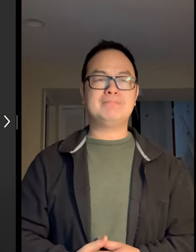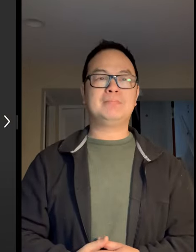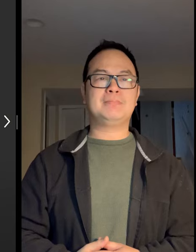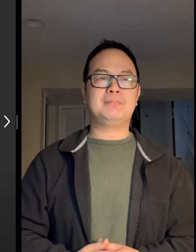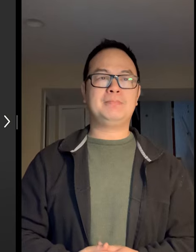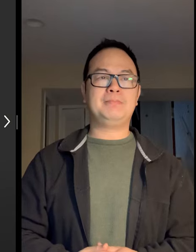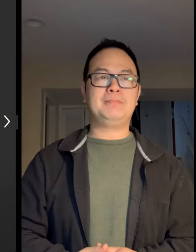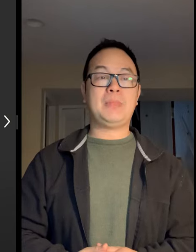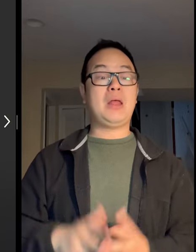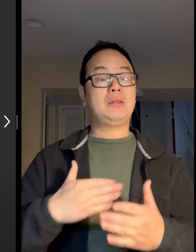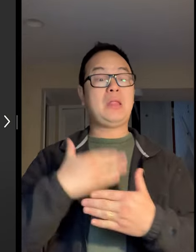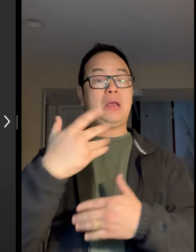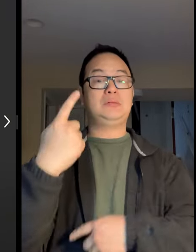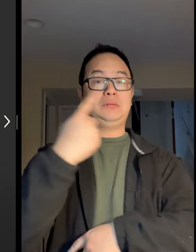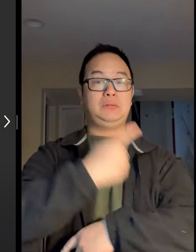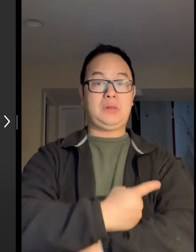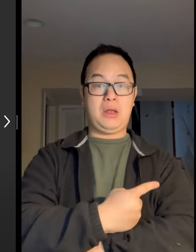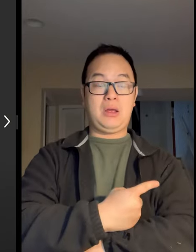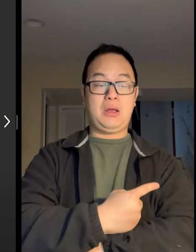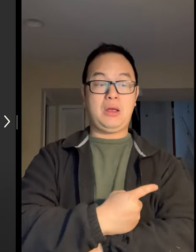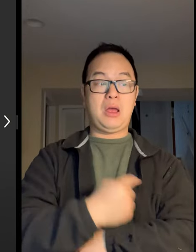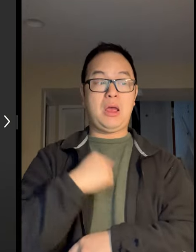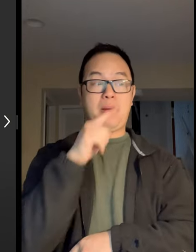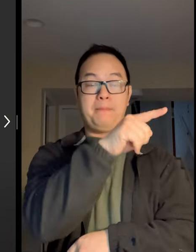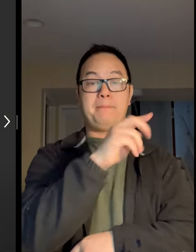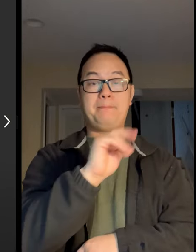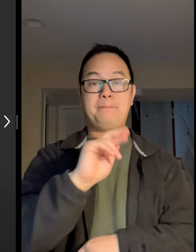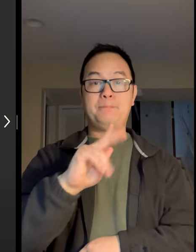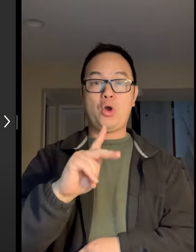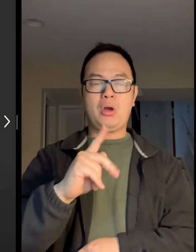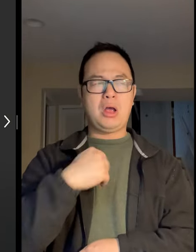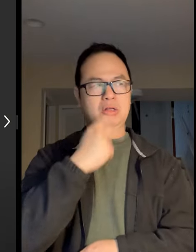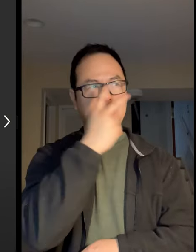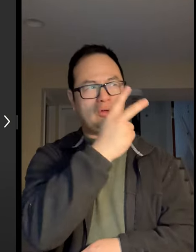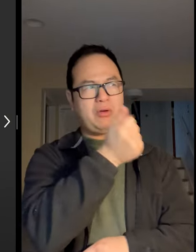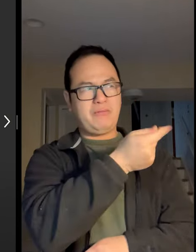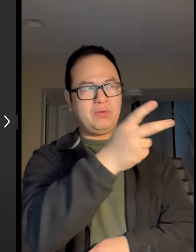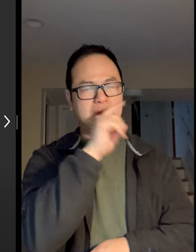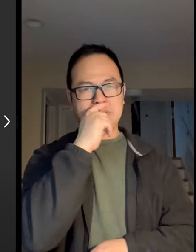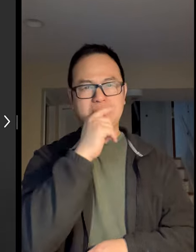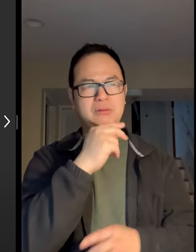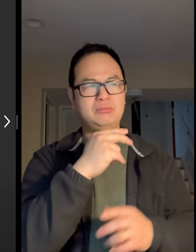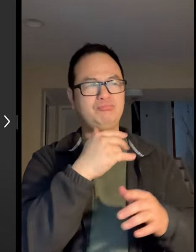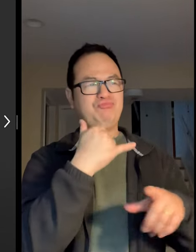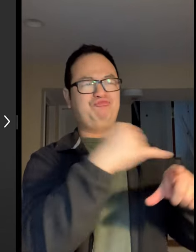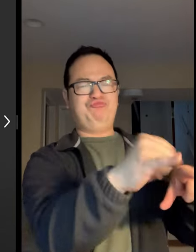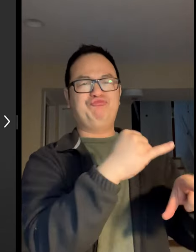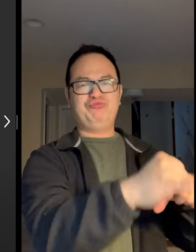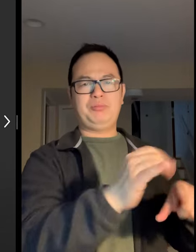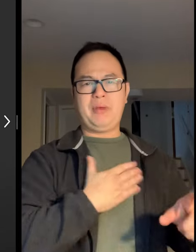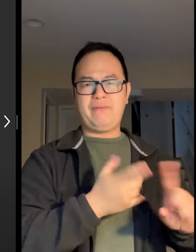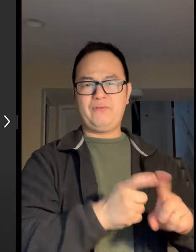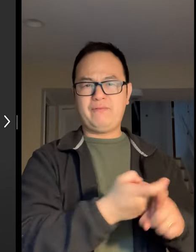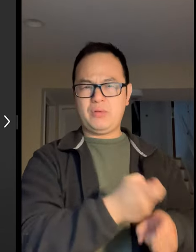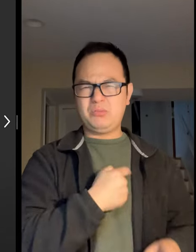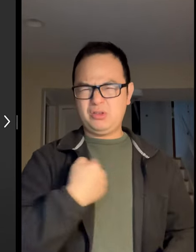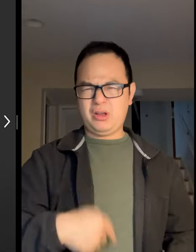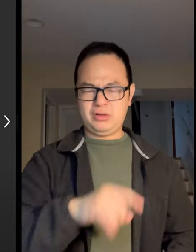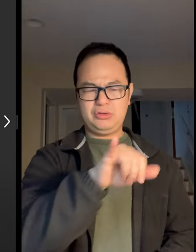The next day at the park, I saw a small group of kids calling Jinny, my friend from China, names for spreading the virus.